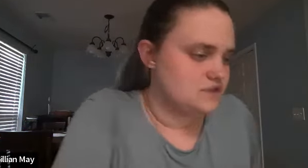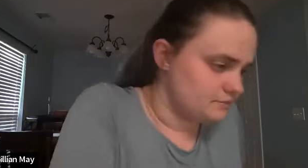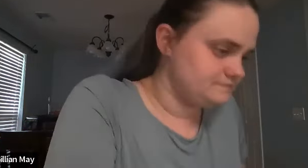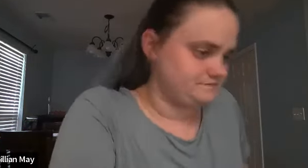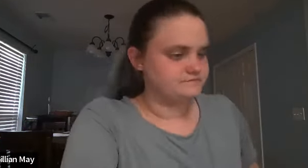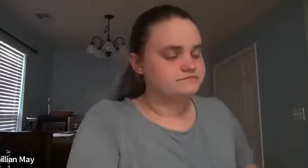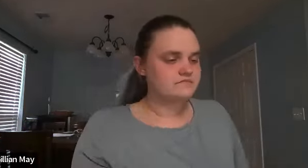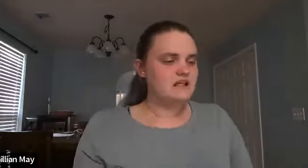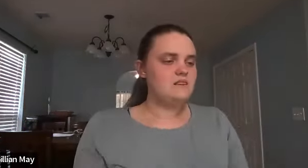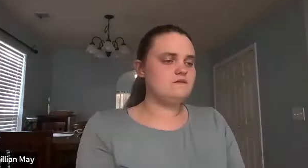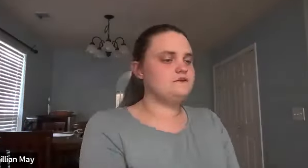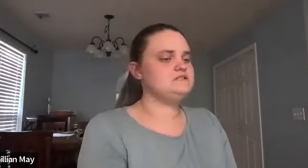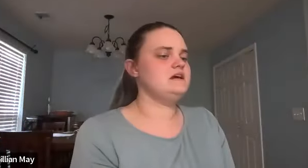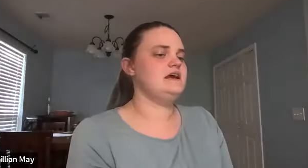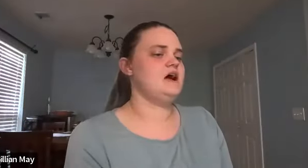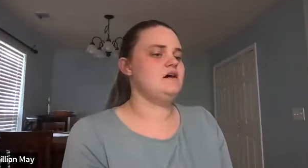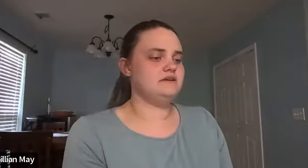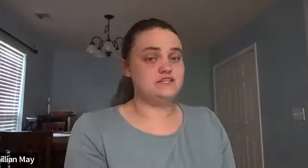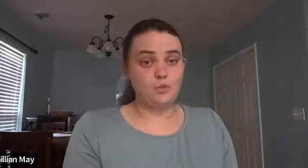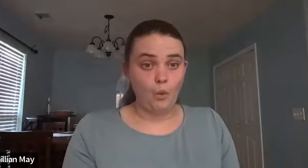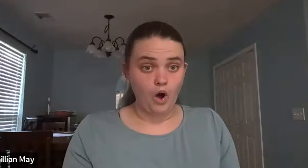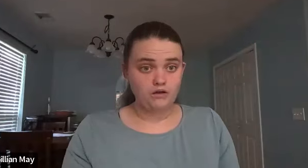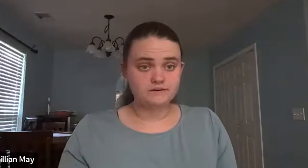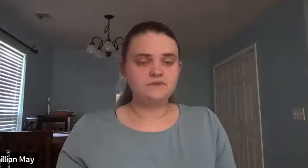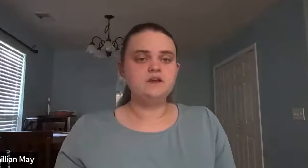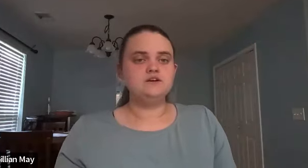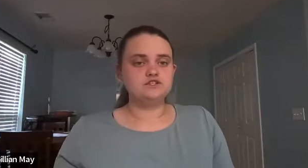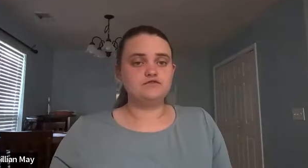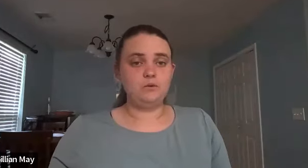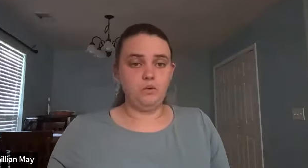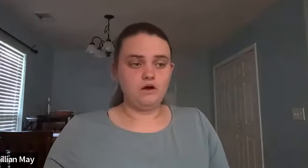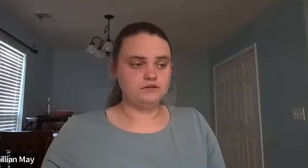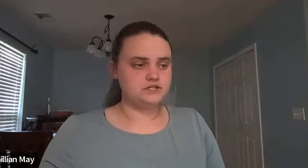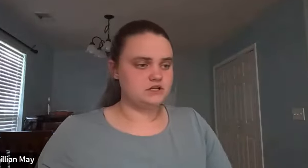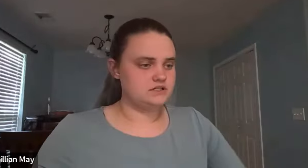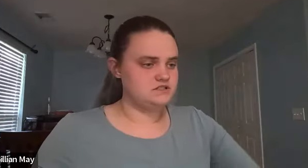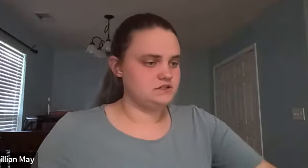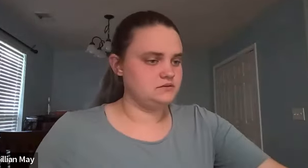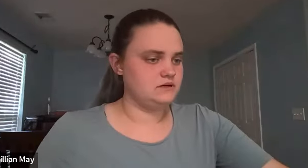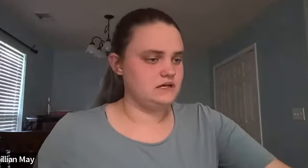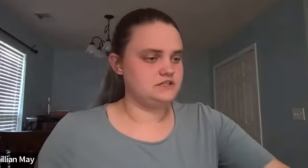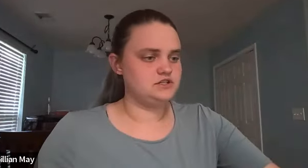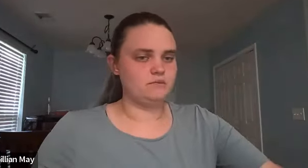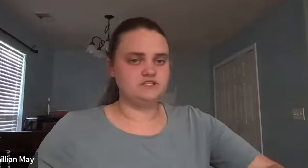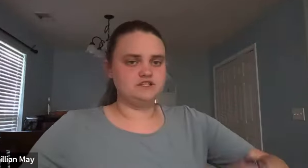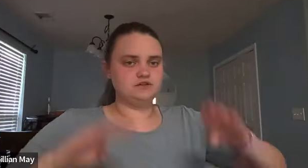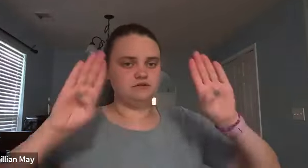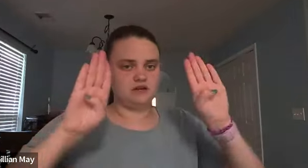So the first sign I have is walk. So for walk, what you're going to do is you're going to have